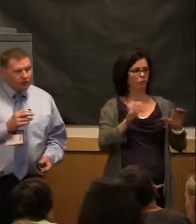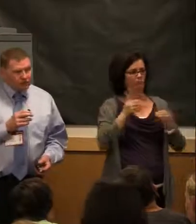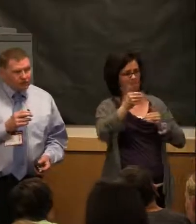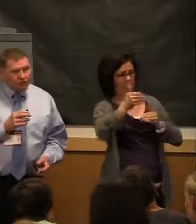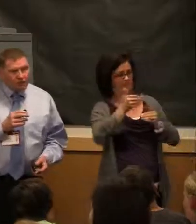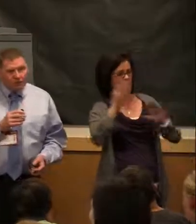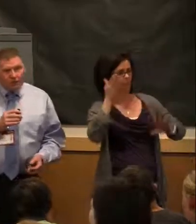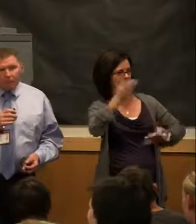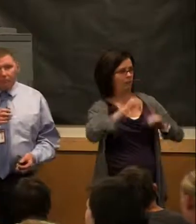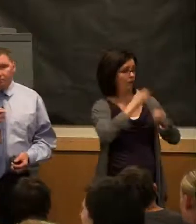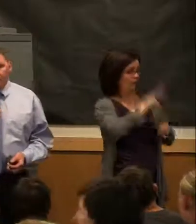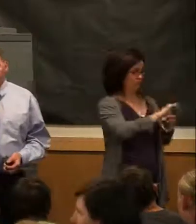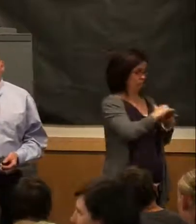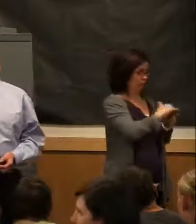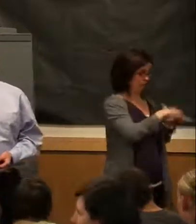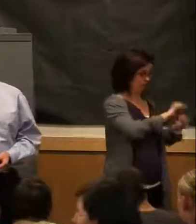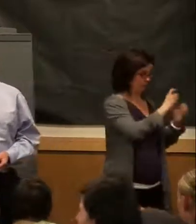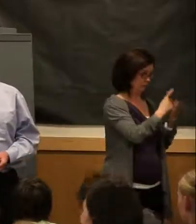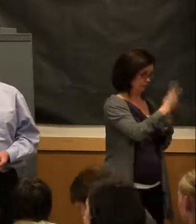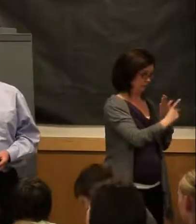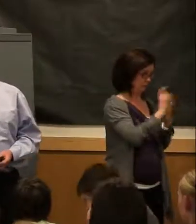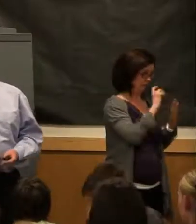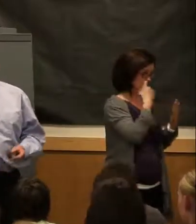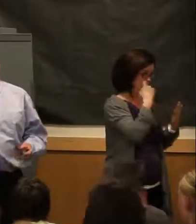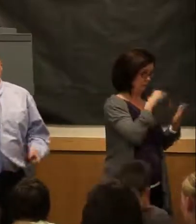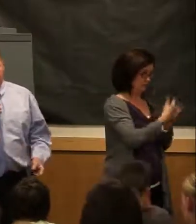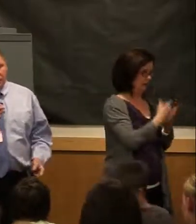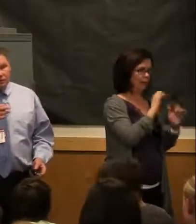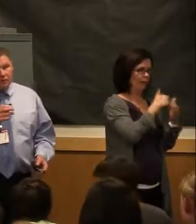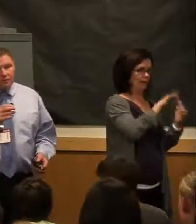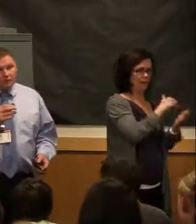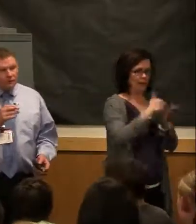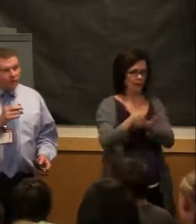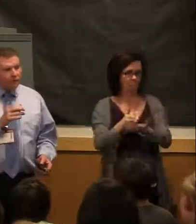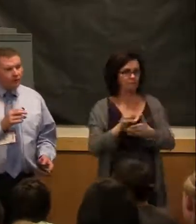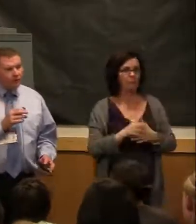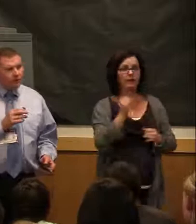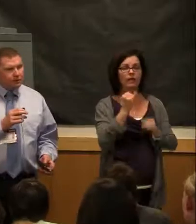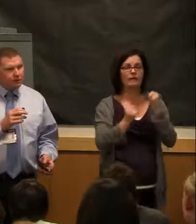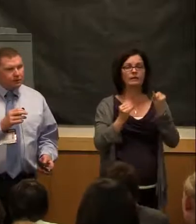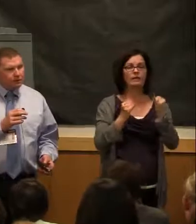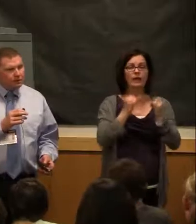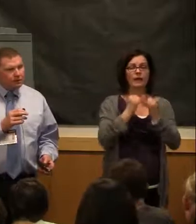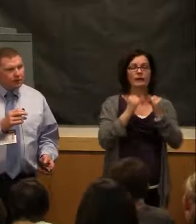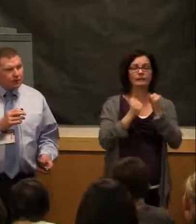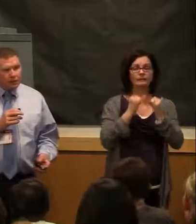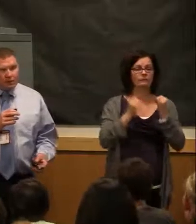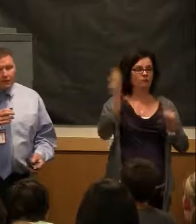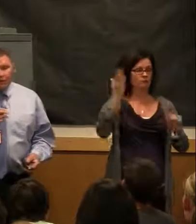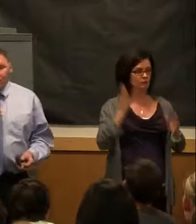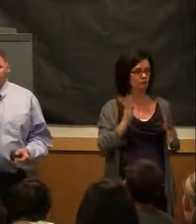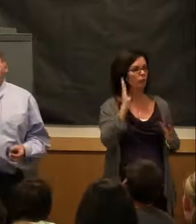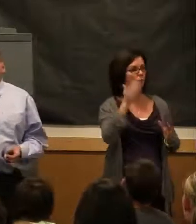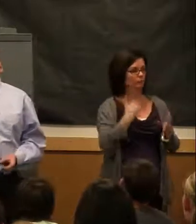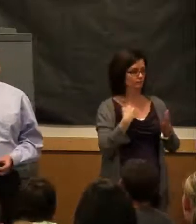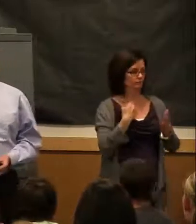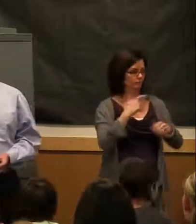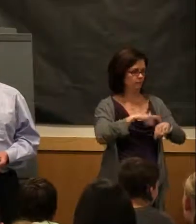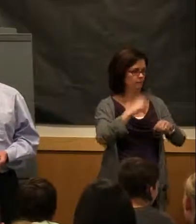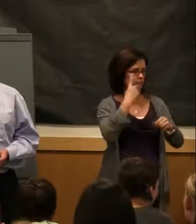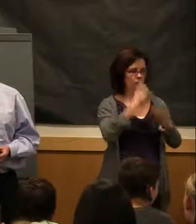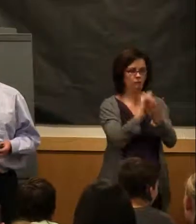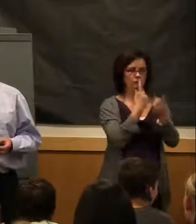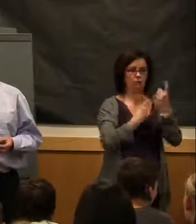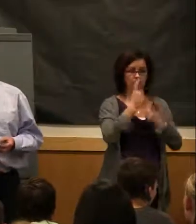training helped. And then we're going to have time for questions at the end of the presentation. And what I'm going to